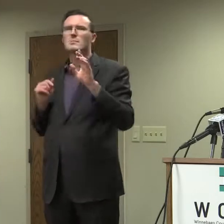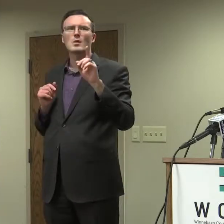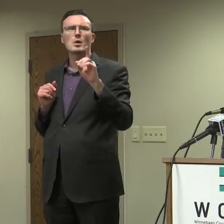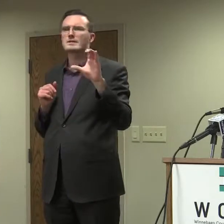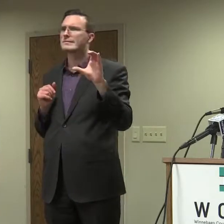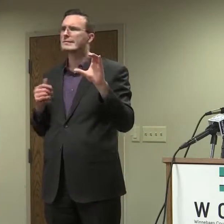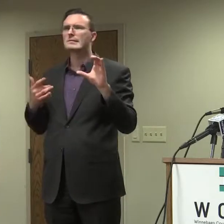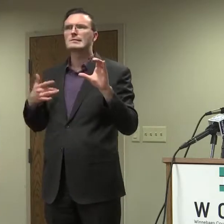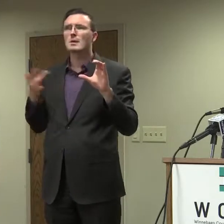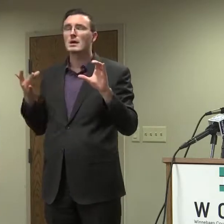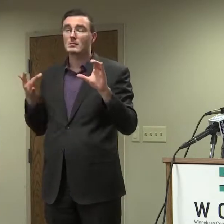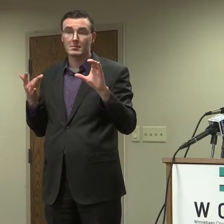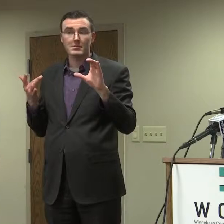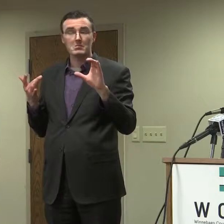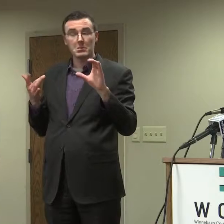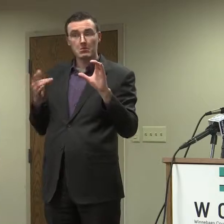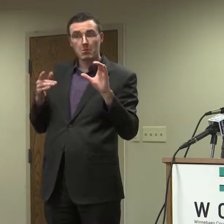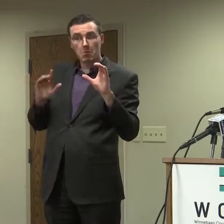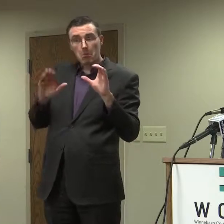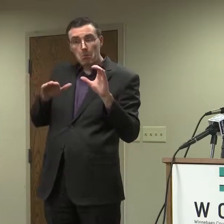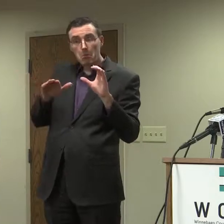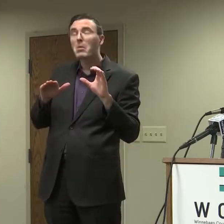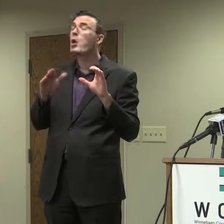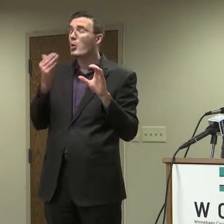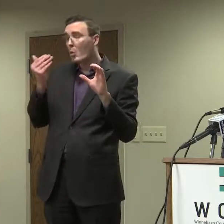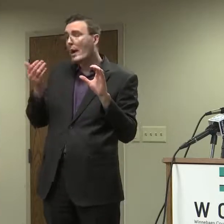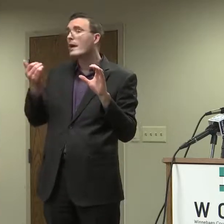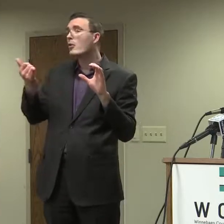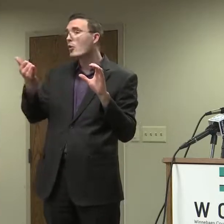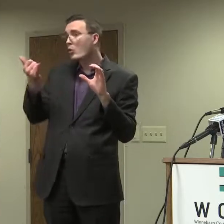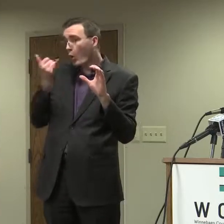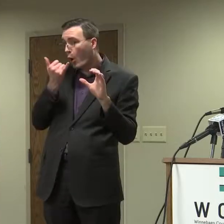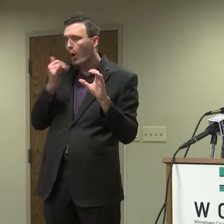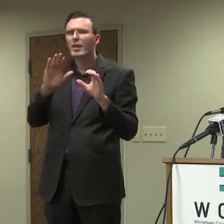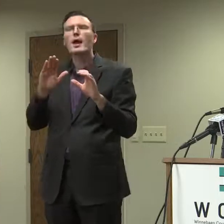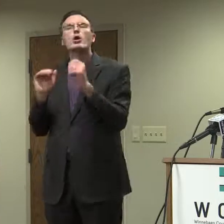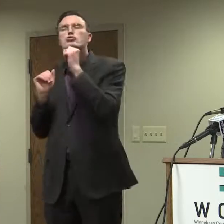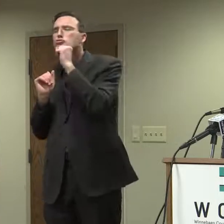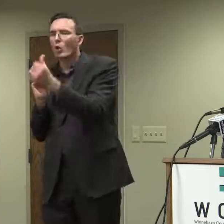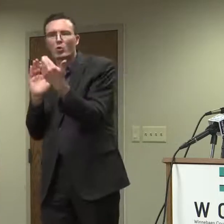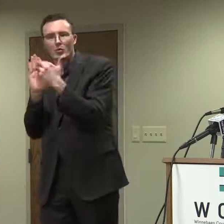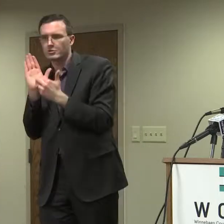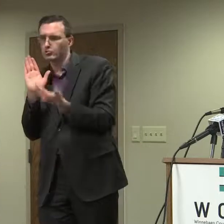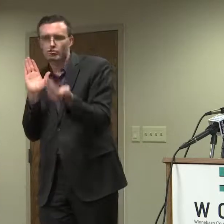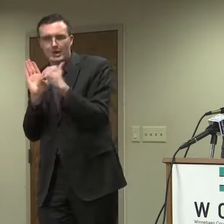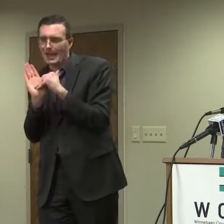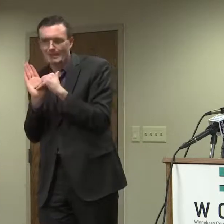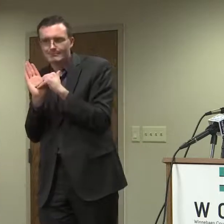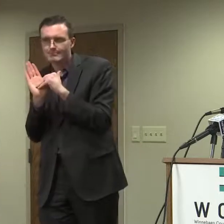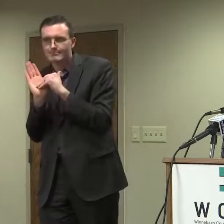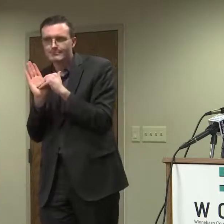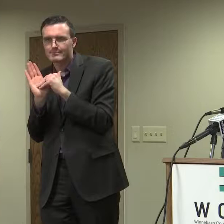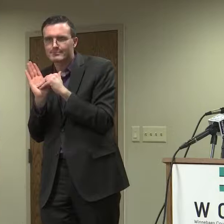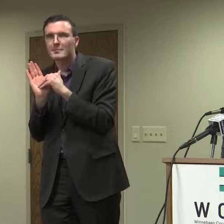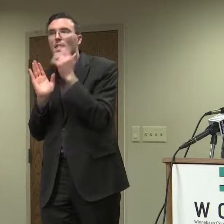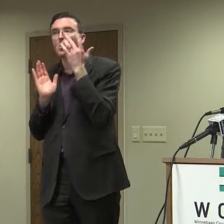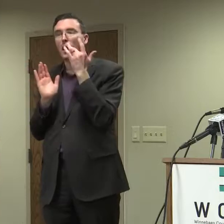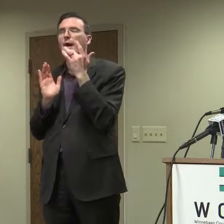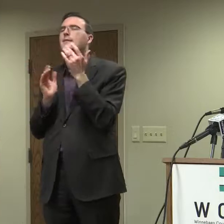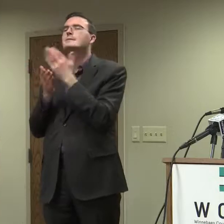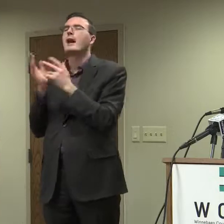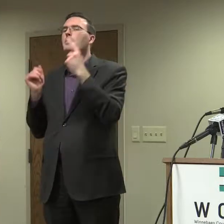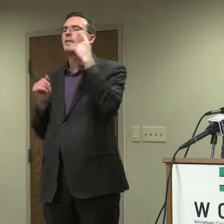1C, then you could reach back out to us, but don't re-register, right? It doesn't help, just churn out, because people think